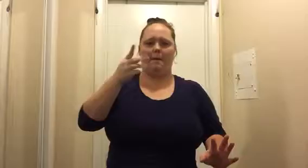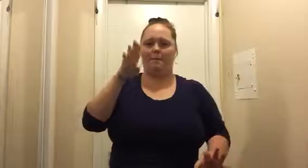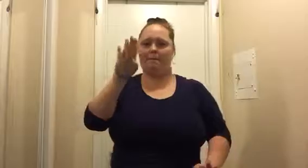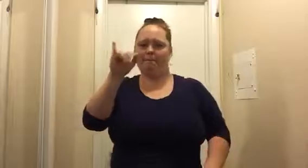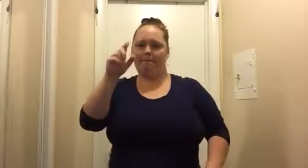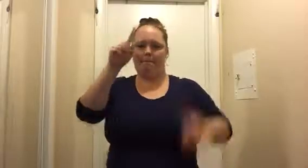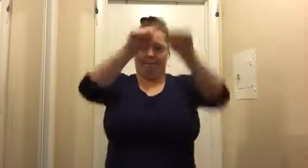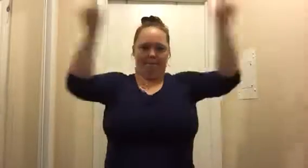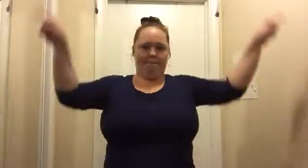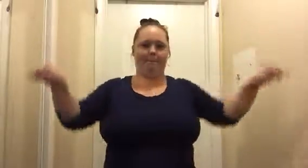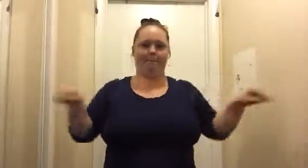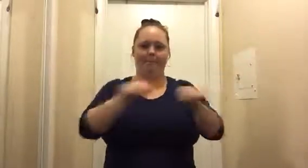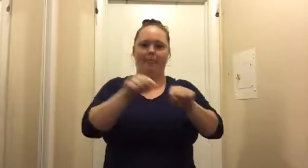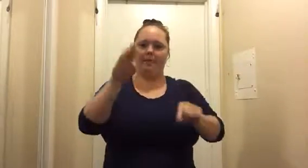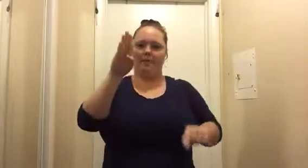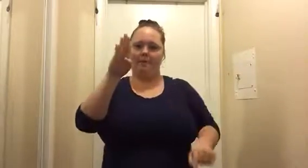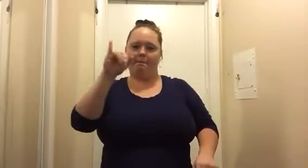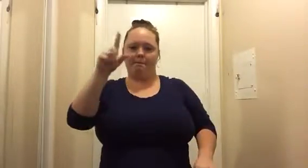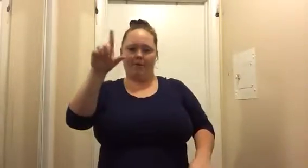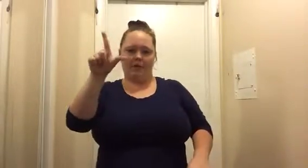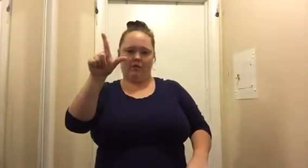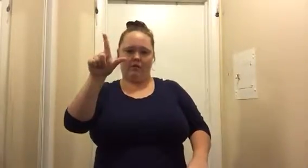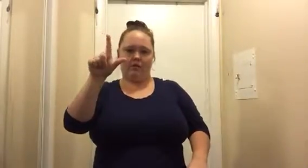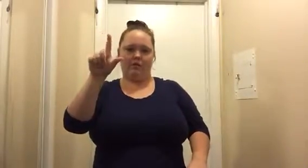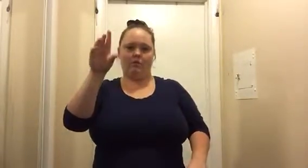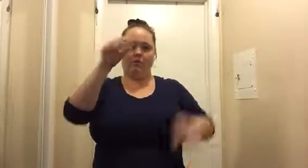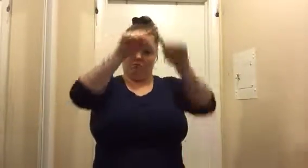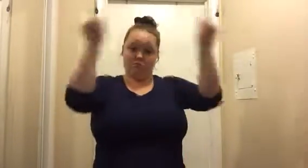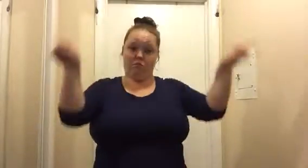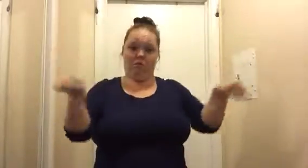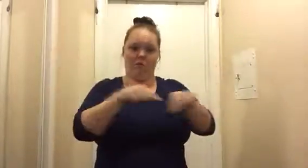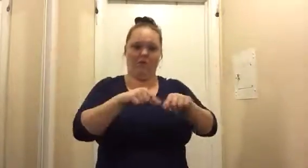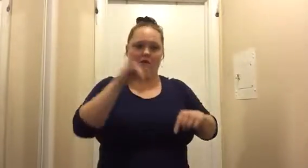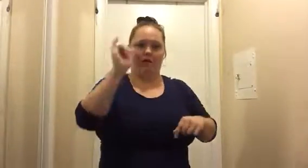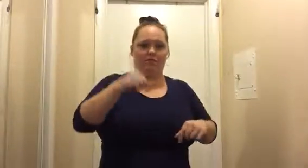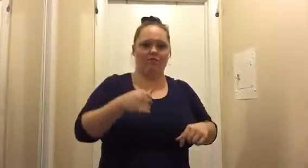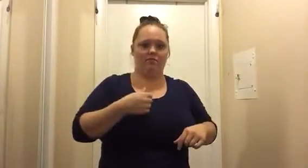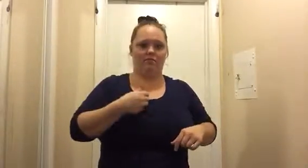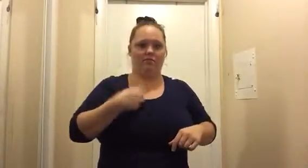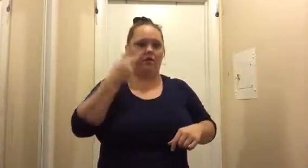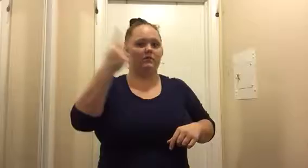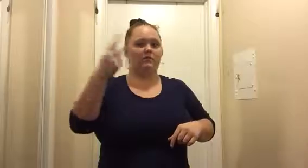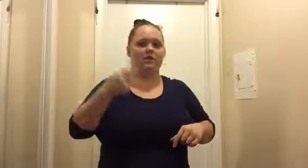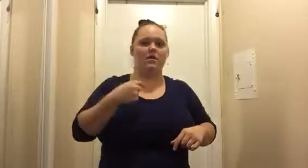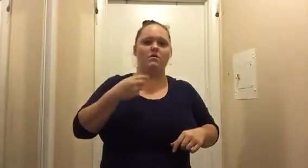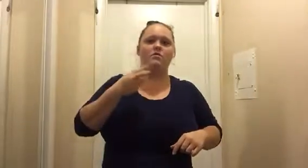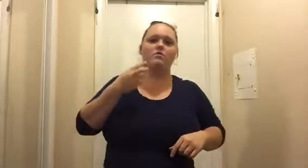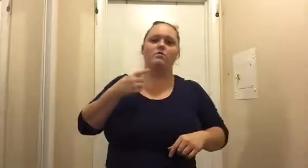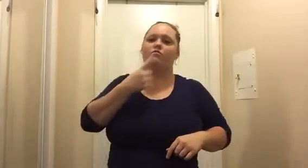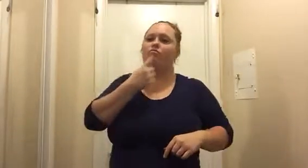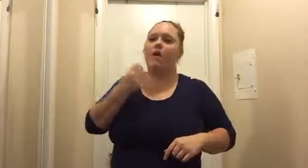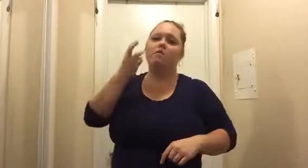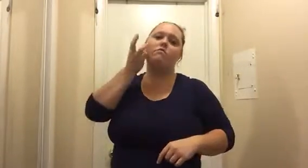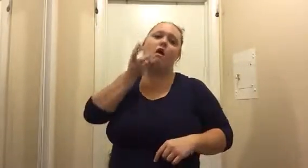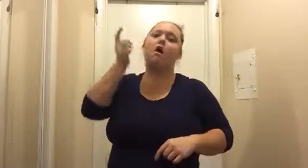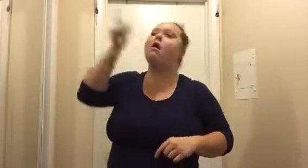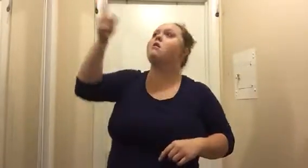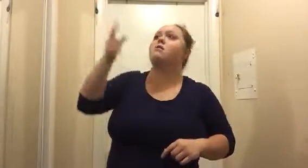where I lived in Los Angeles, and every time I drove by, it had a huge glass of red wine on it, which was my particular poison. Massive glass of red